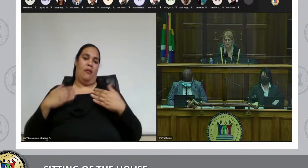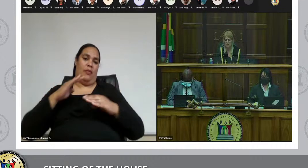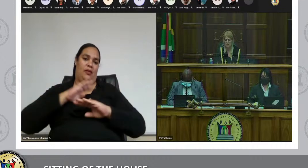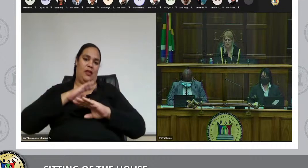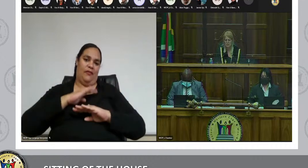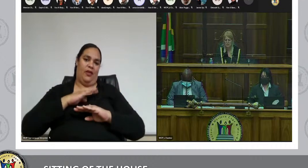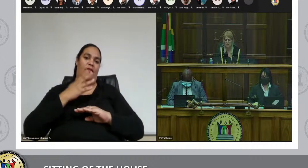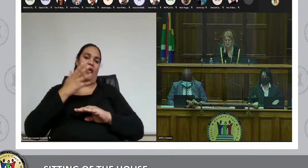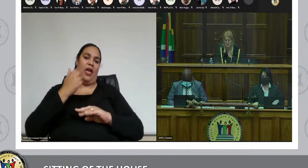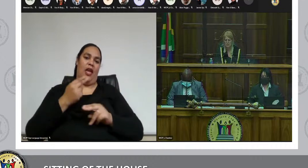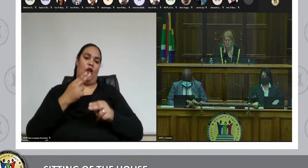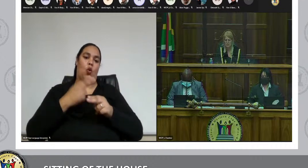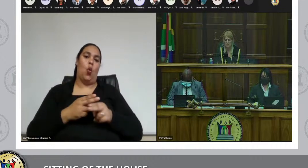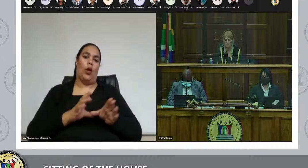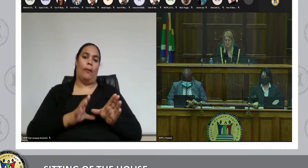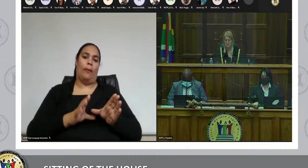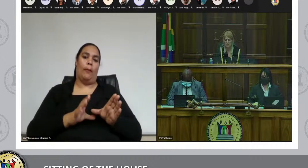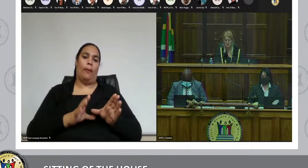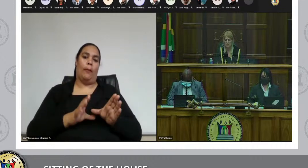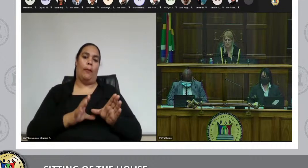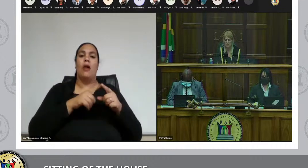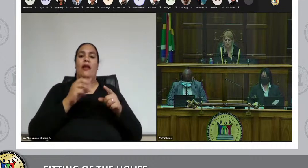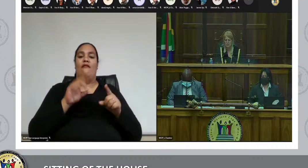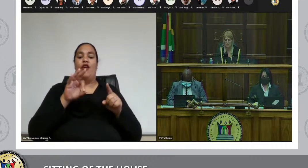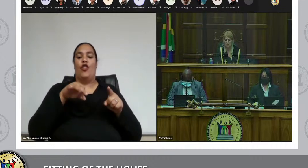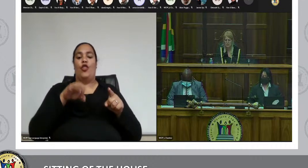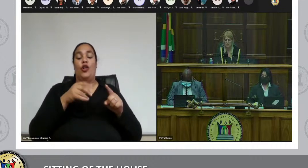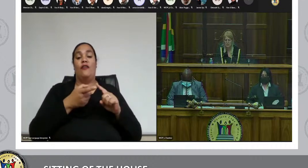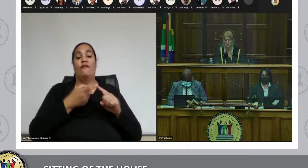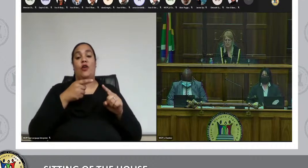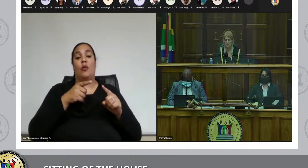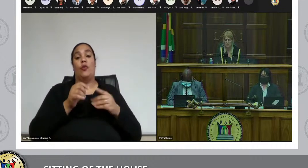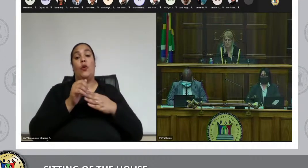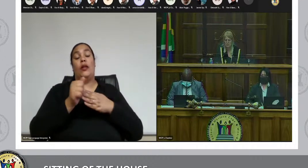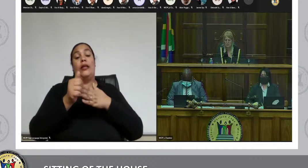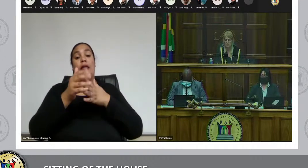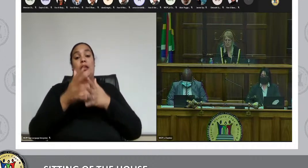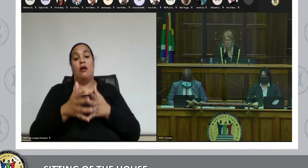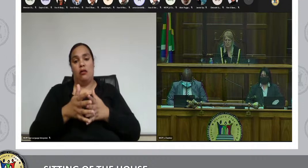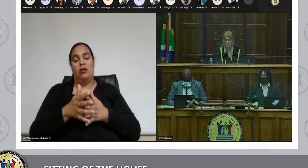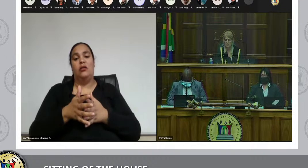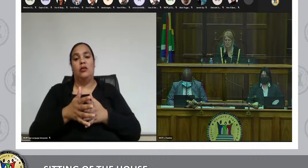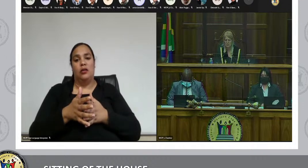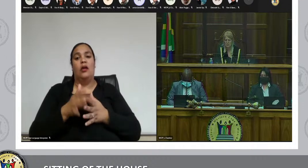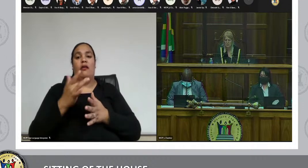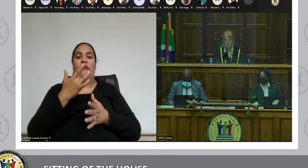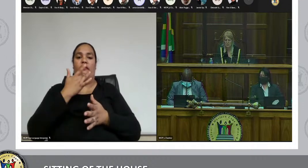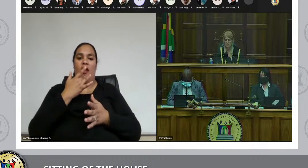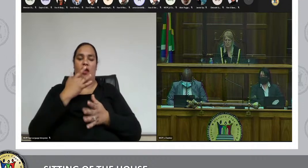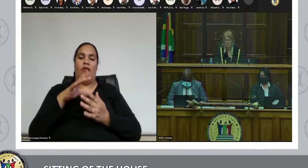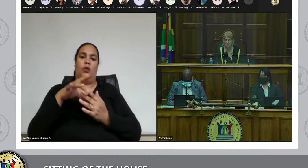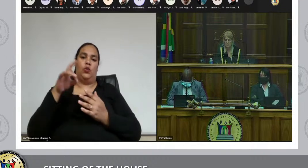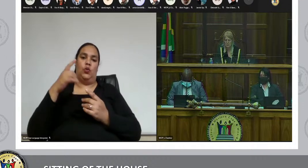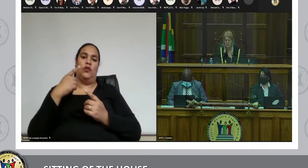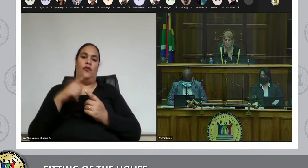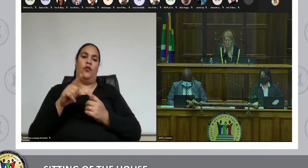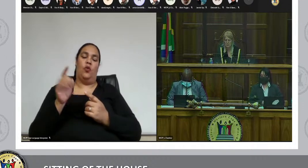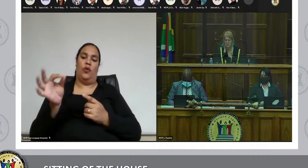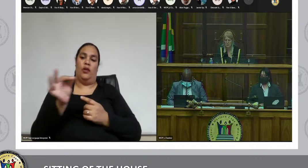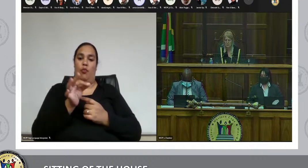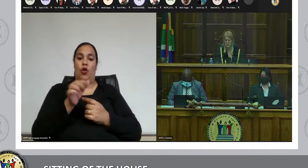'n quorum en dat 13 van die lede het ten gunste gestem van die